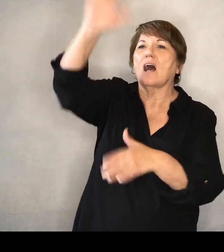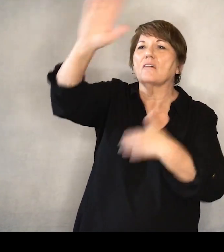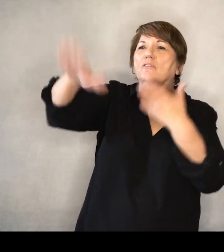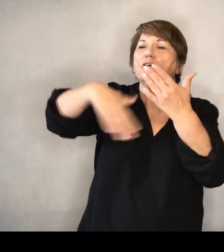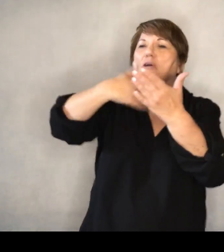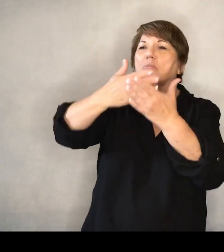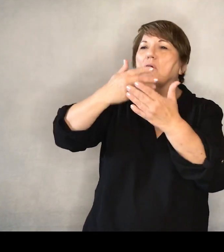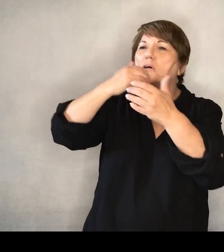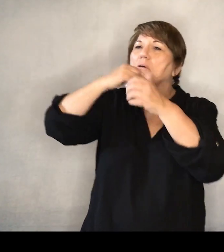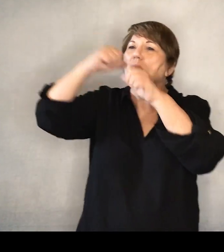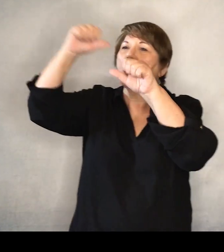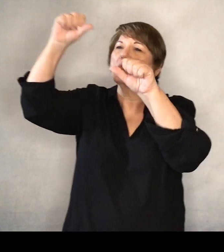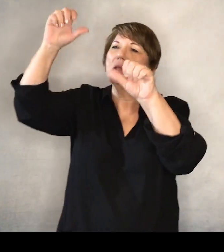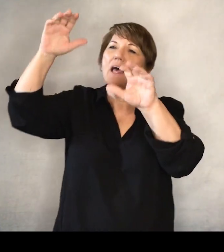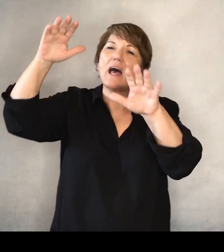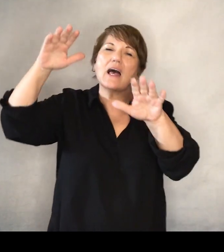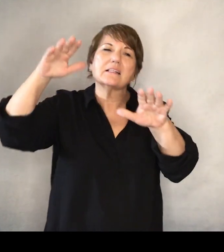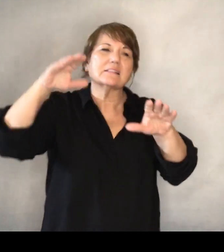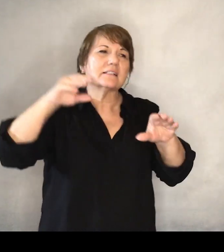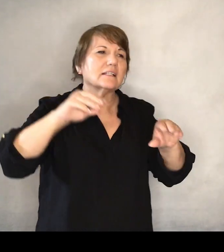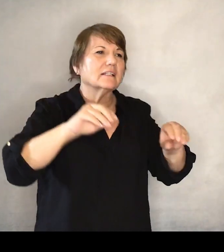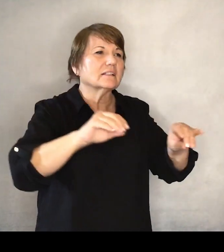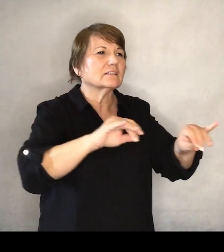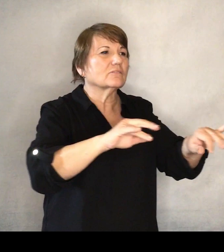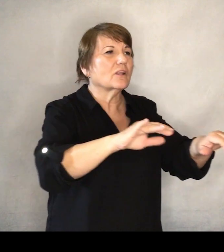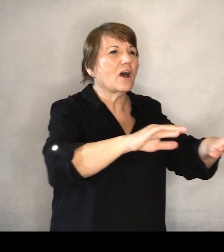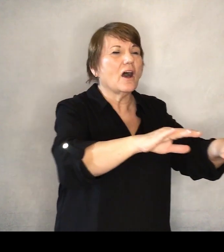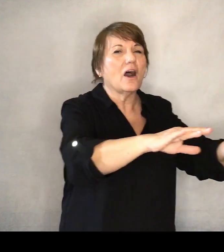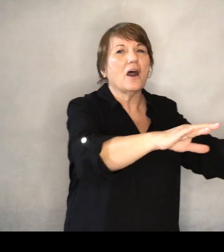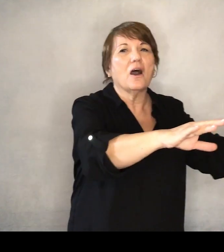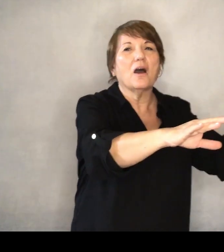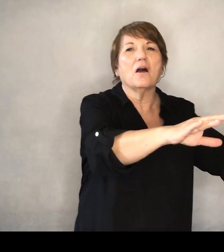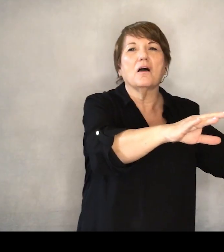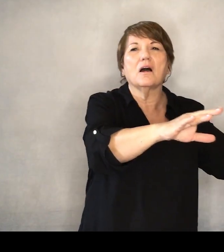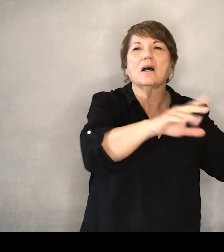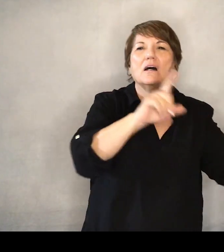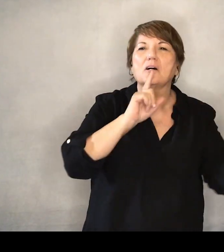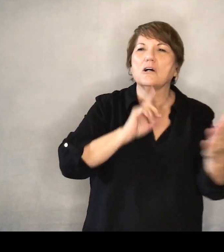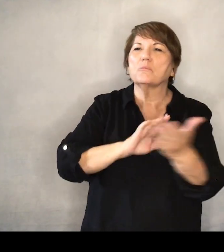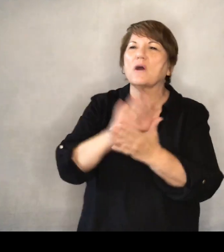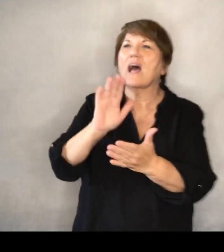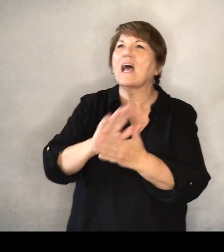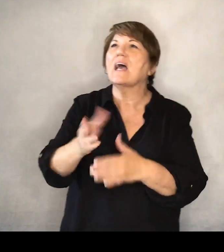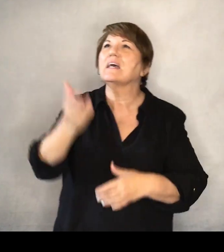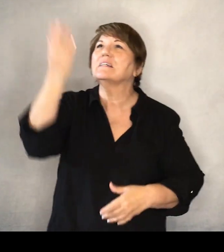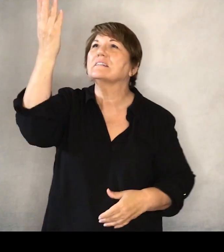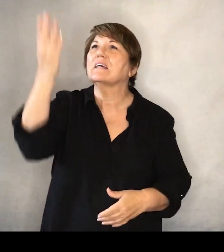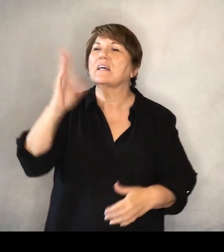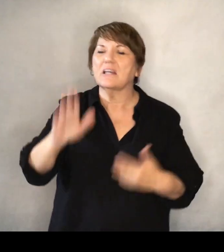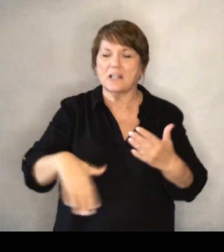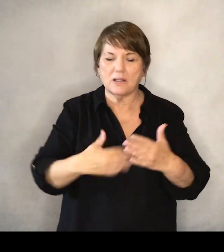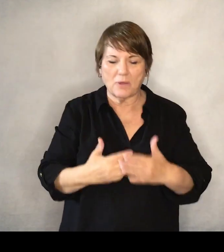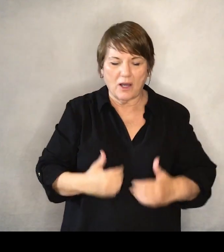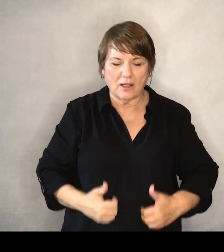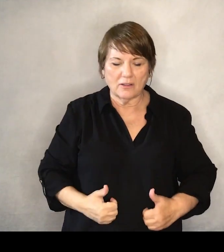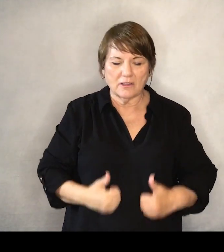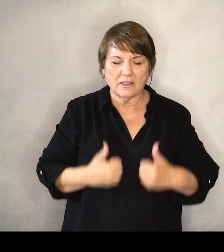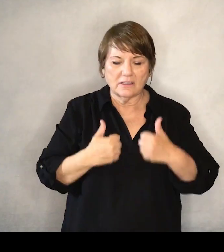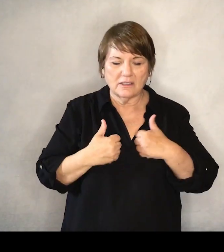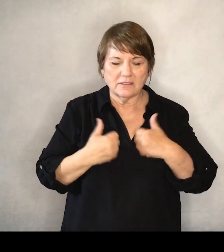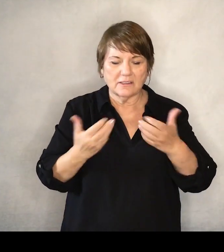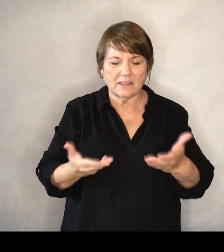Praise God from whom all blessings flow. Praise Him,